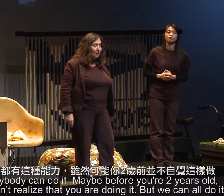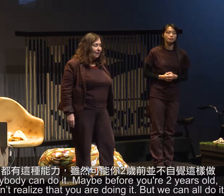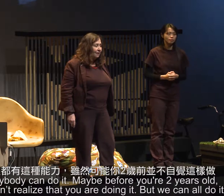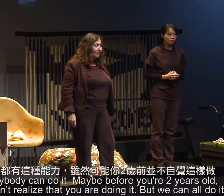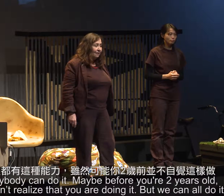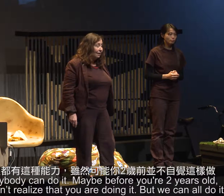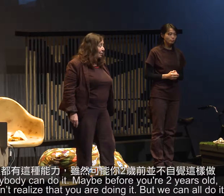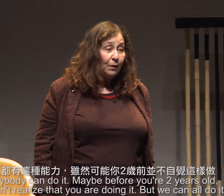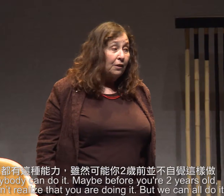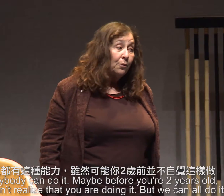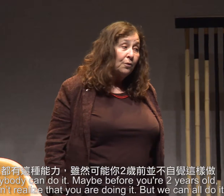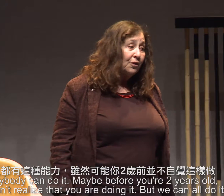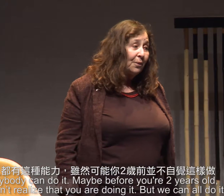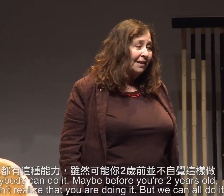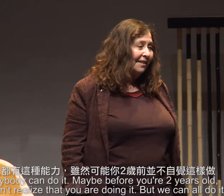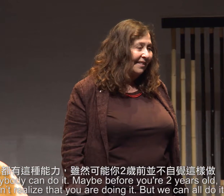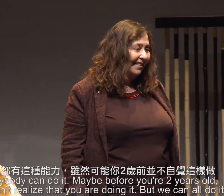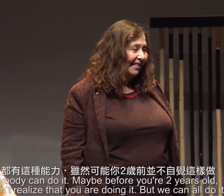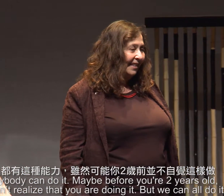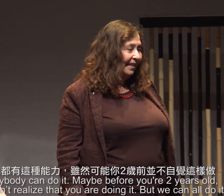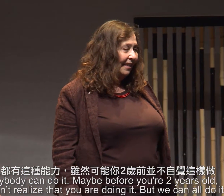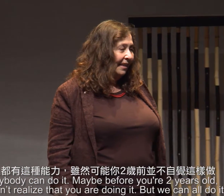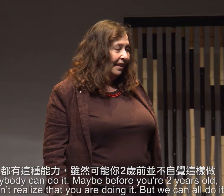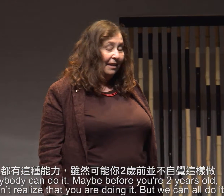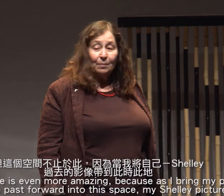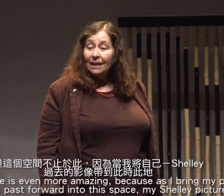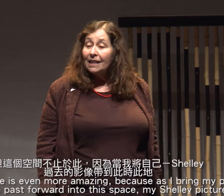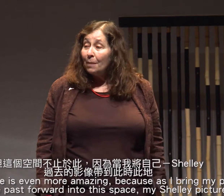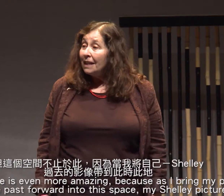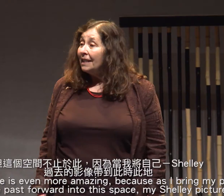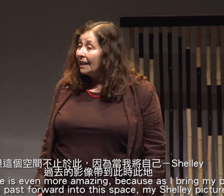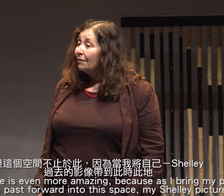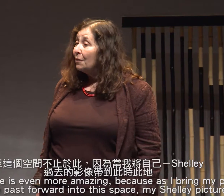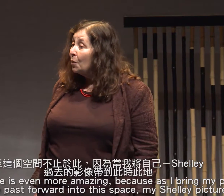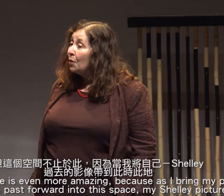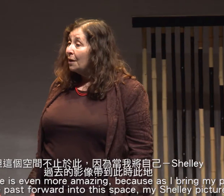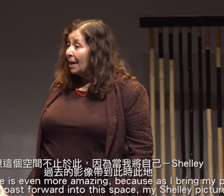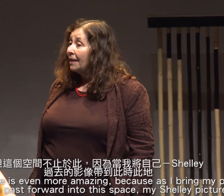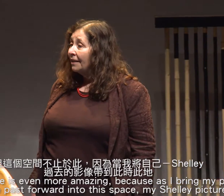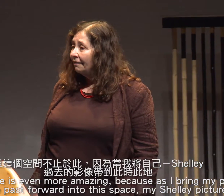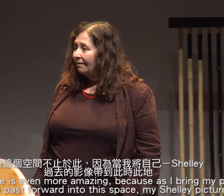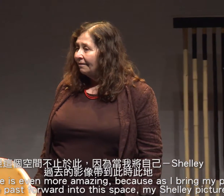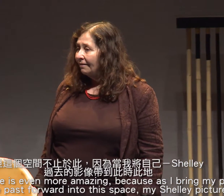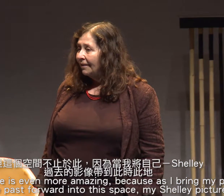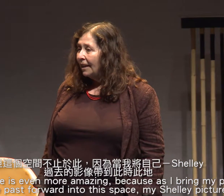you're doing it, but we can all do it. But the space is even more